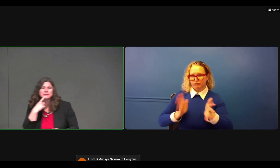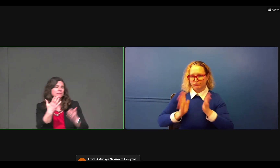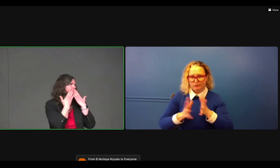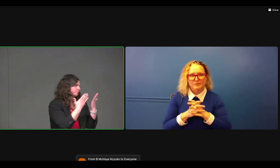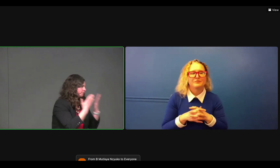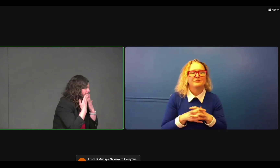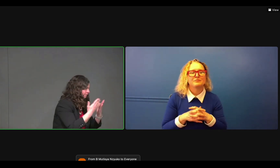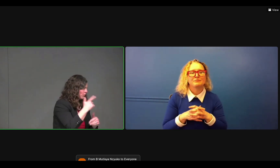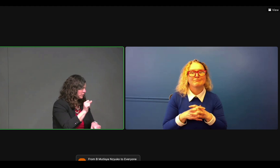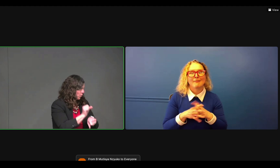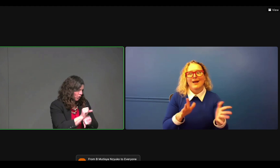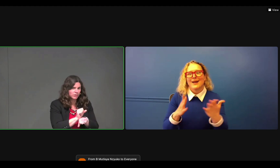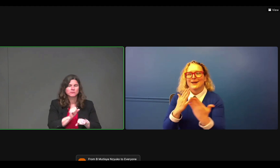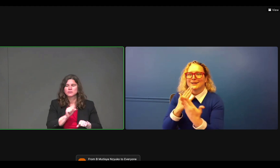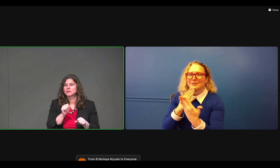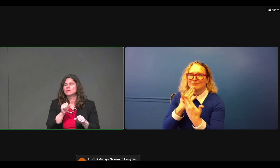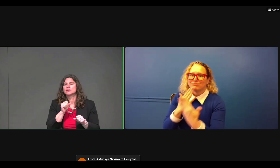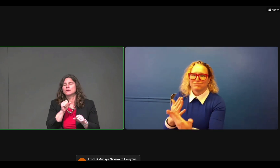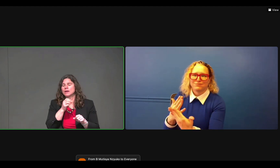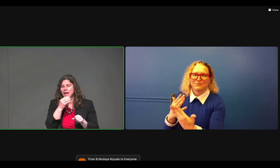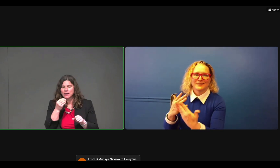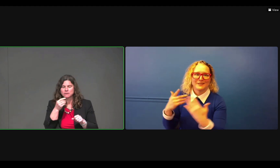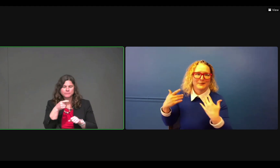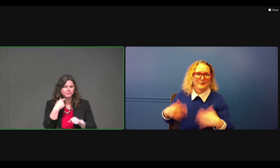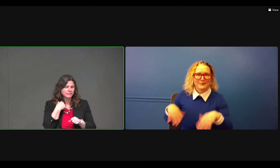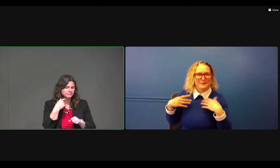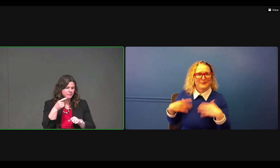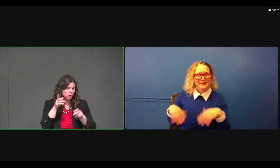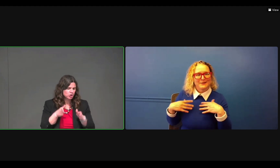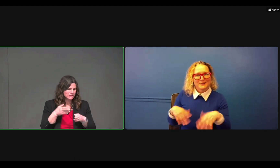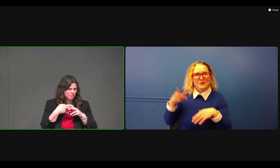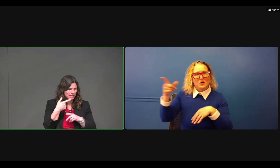that I'll pose to you. It says, thank you very much for your work.